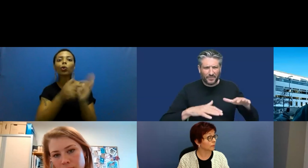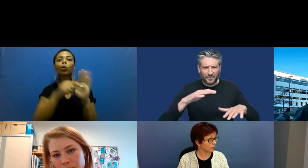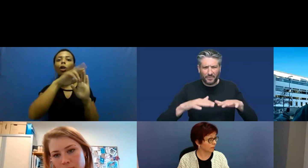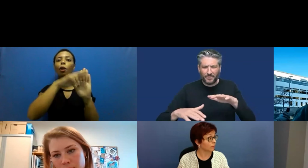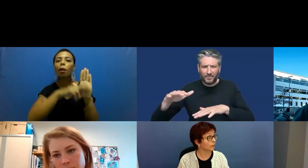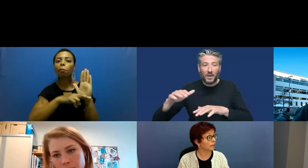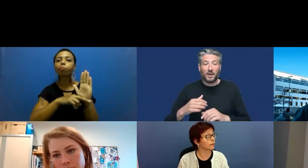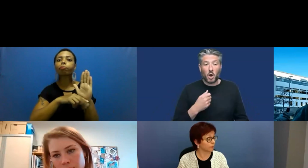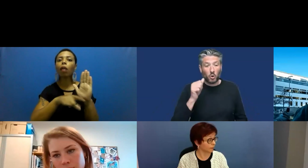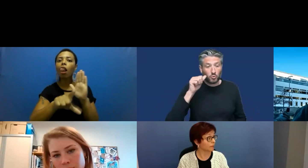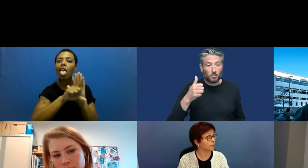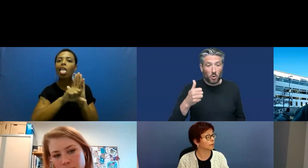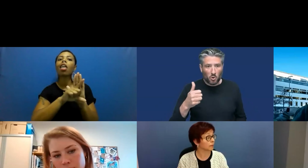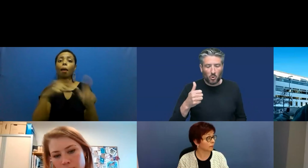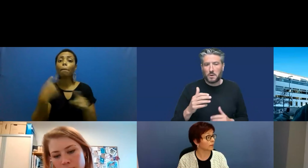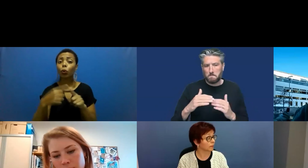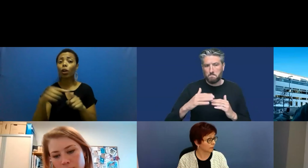the regulation is